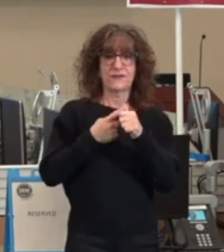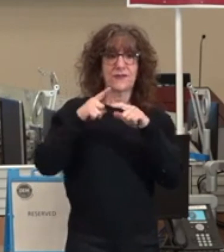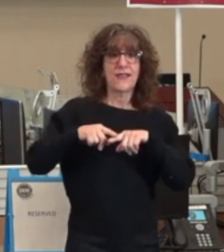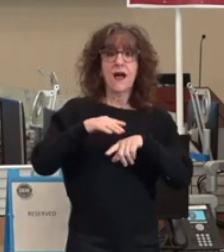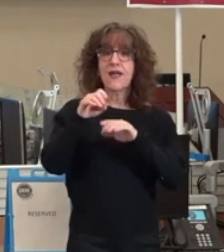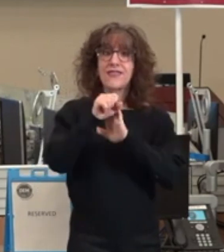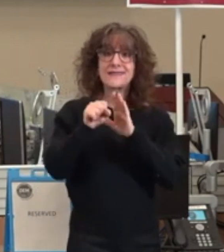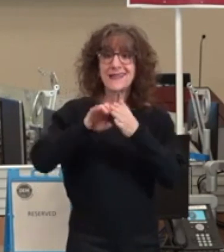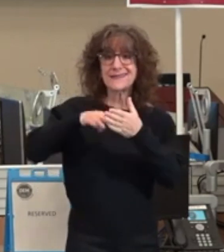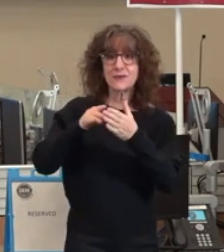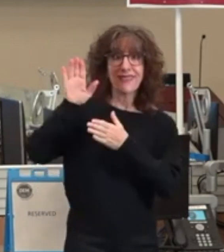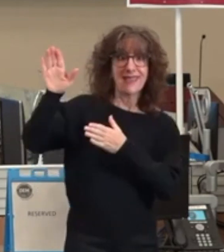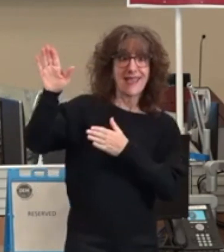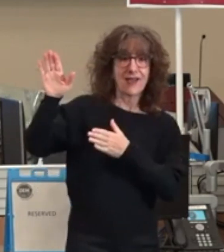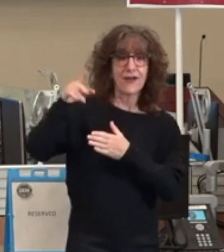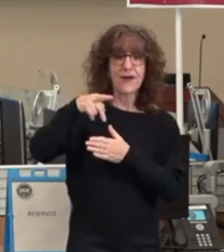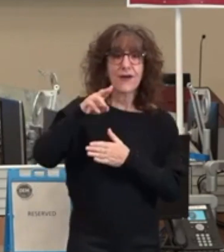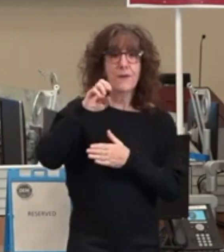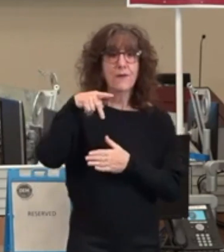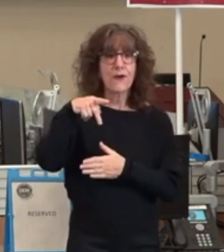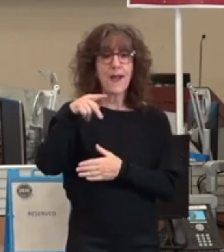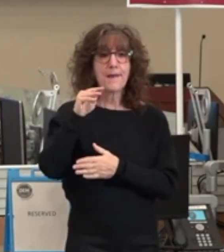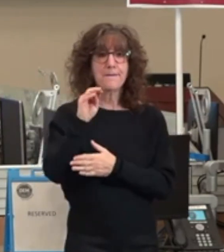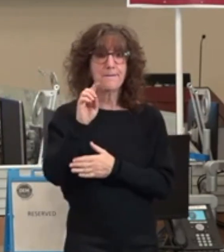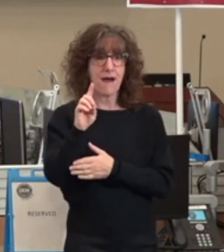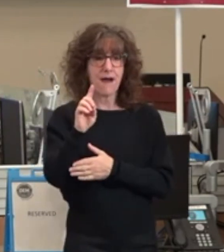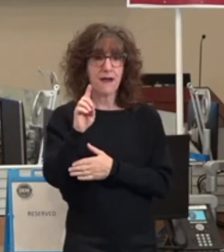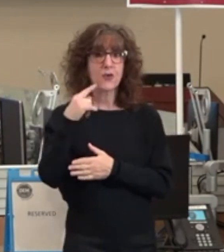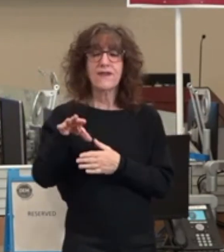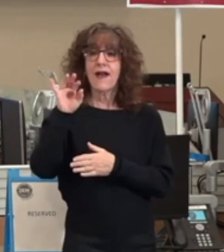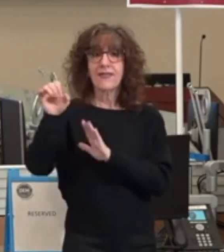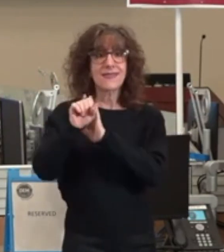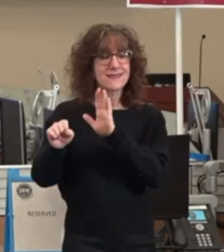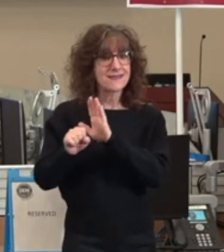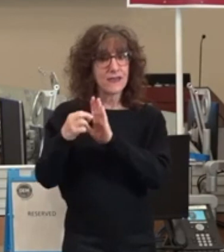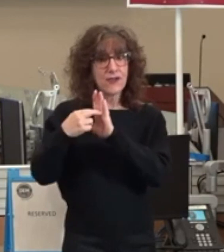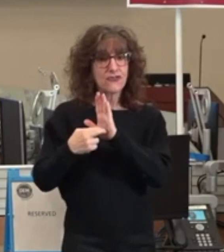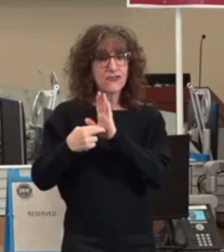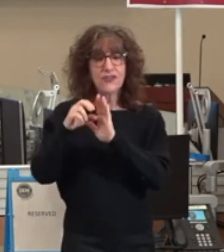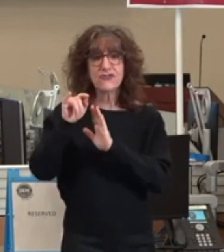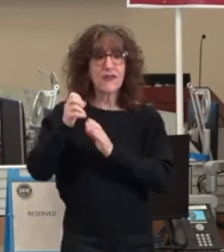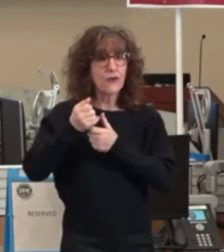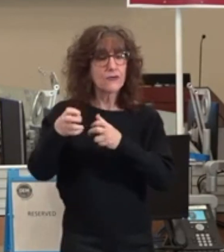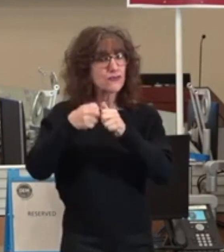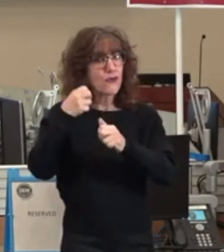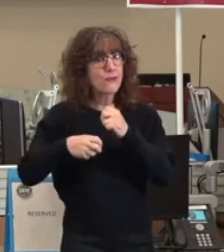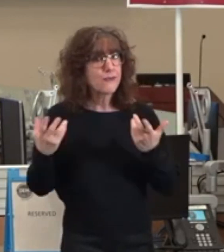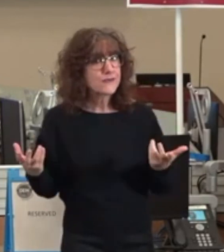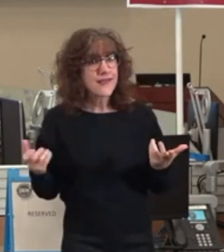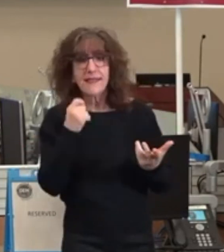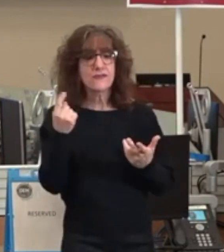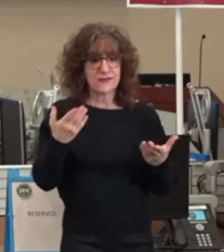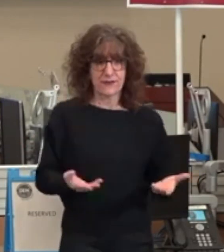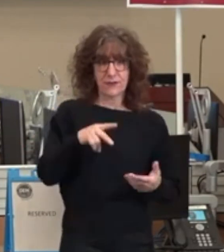the state's scheduling system called PrepMod, we found that the state registration site created several issues, not